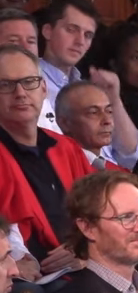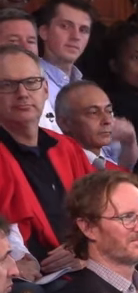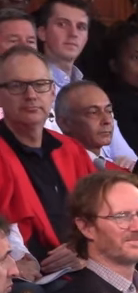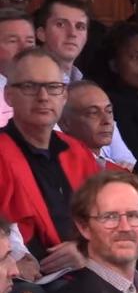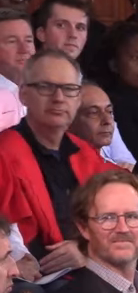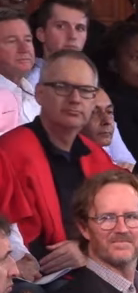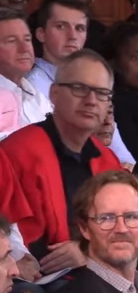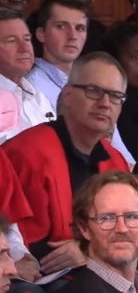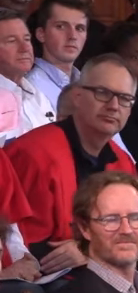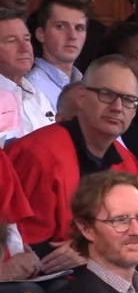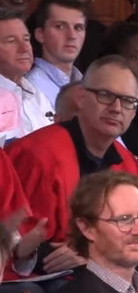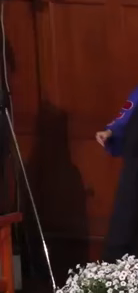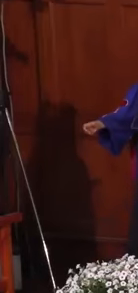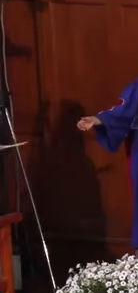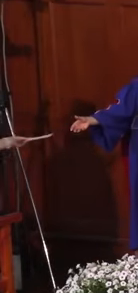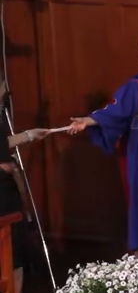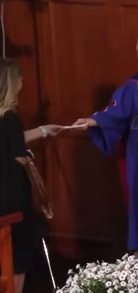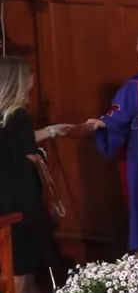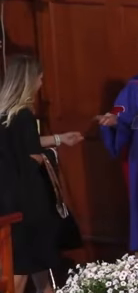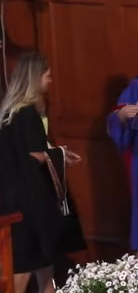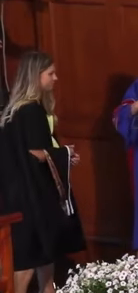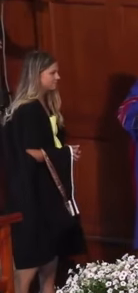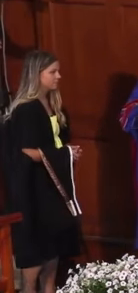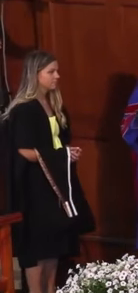Wajiha Tajuddin.